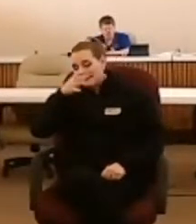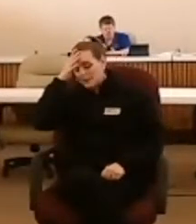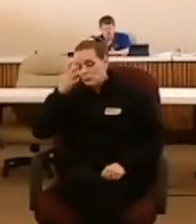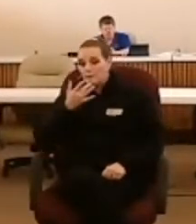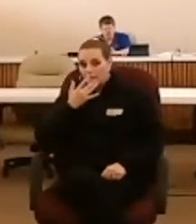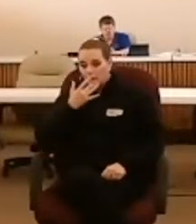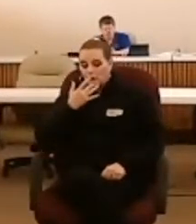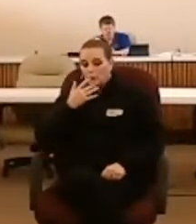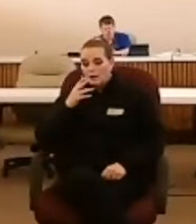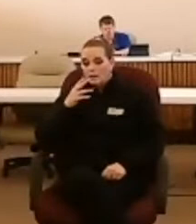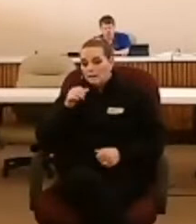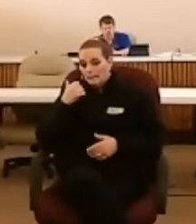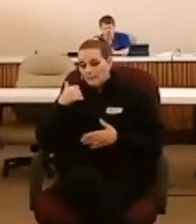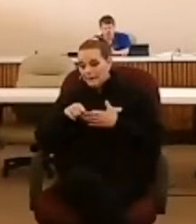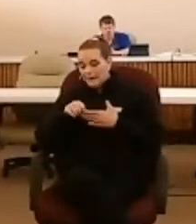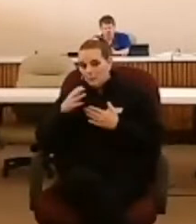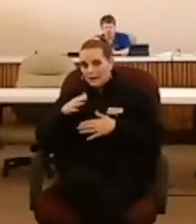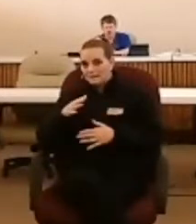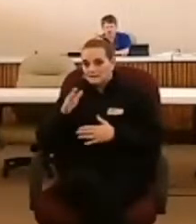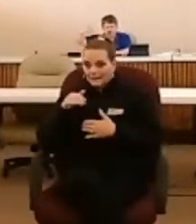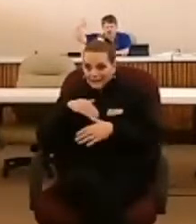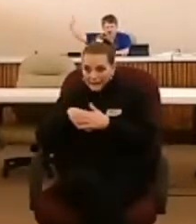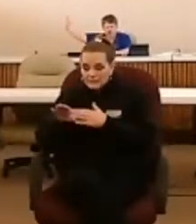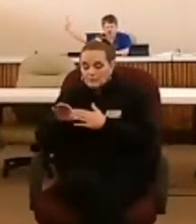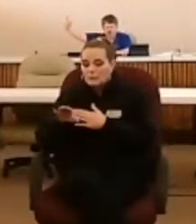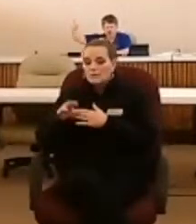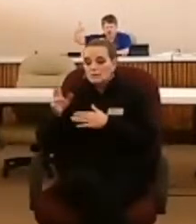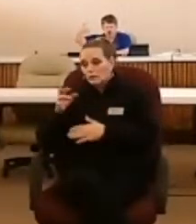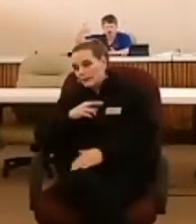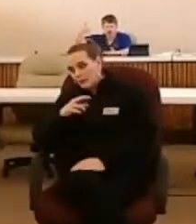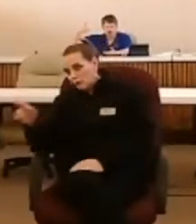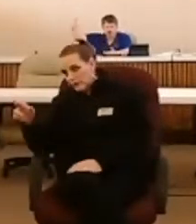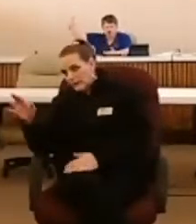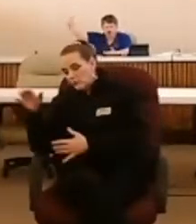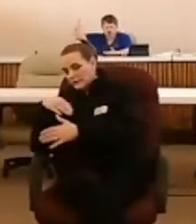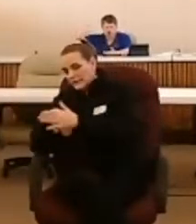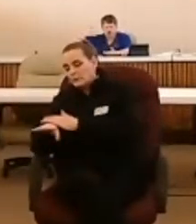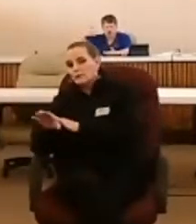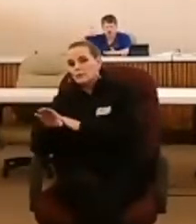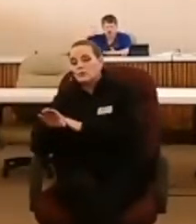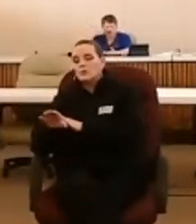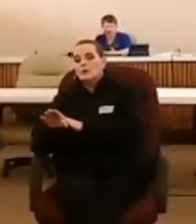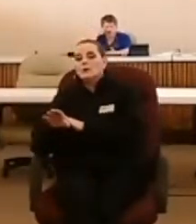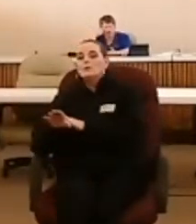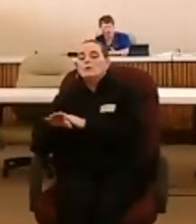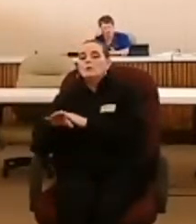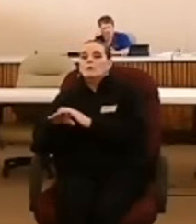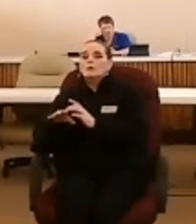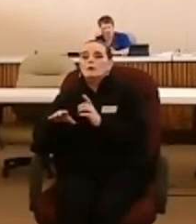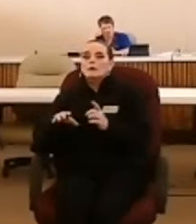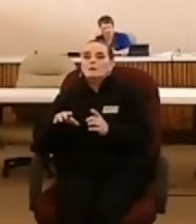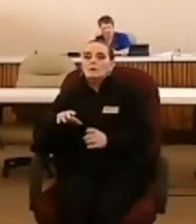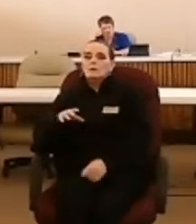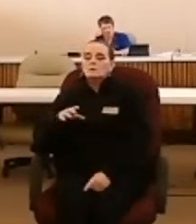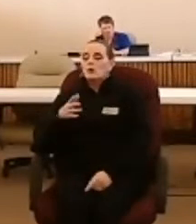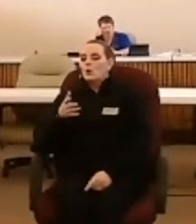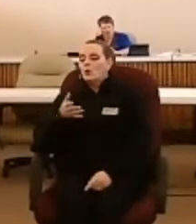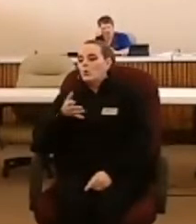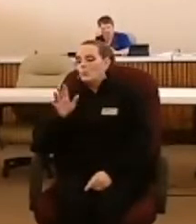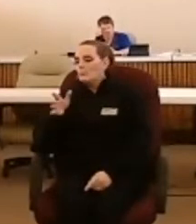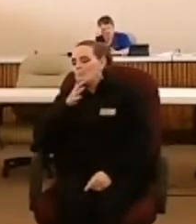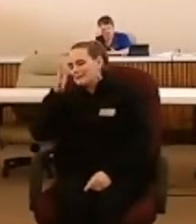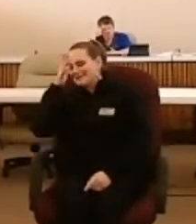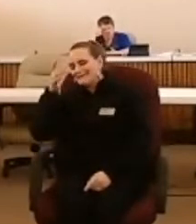the mailboxes on the way in? So they would be on the right-hand side on the way, They just do- as you come into the circle? They don't drive, I get the mail.